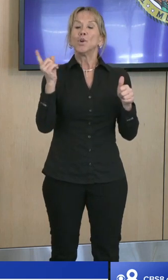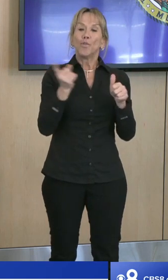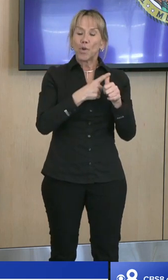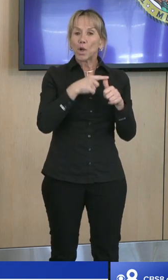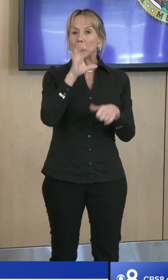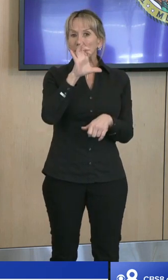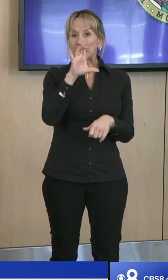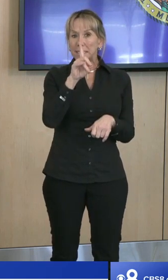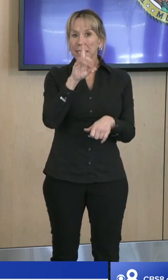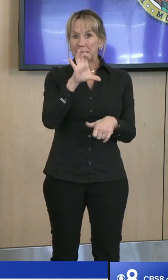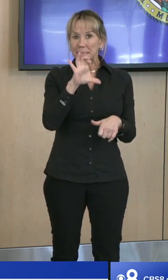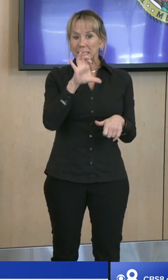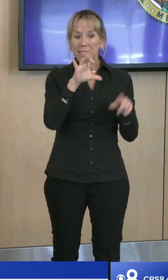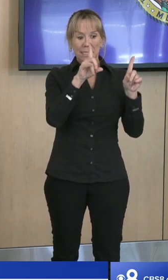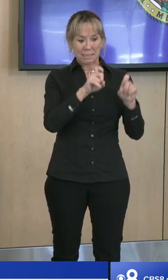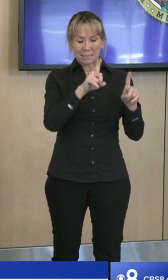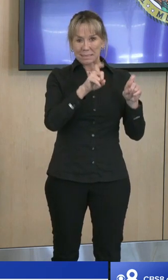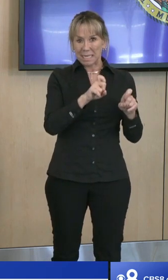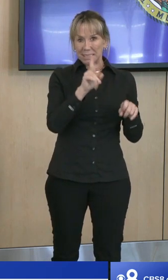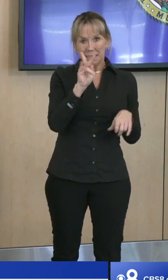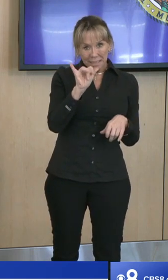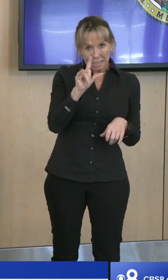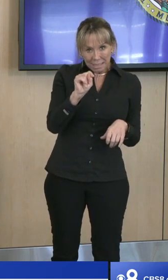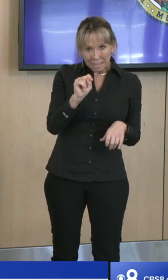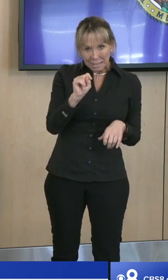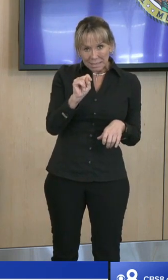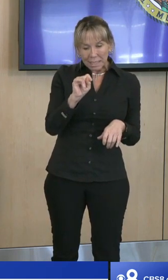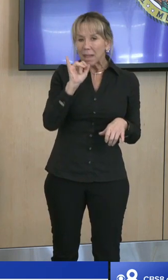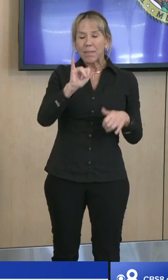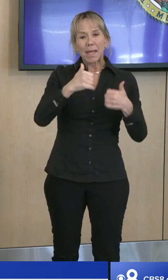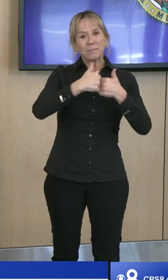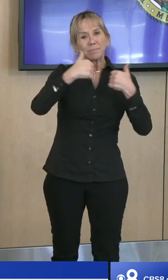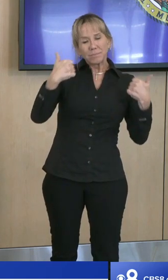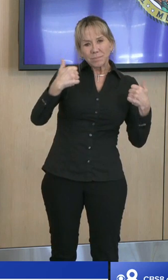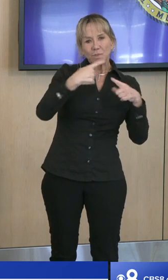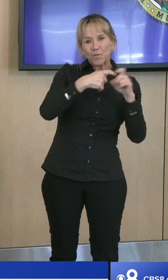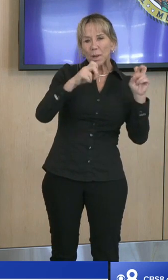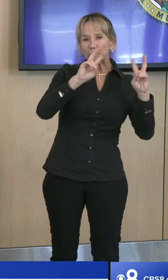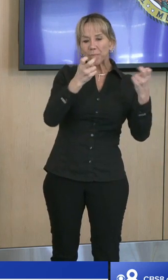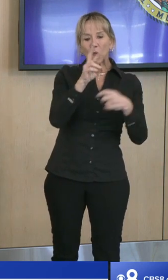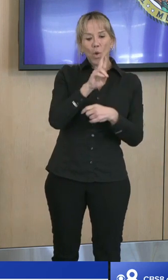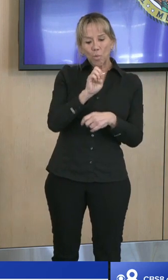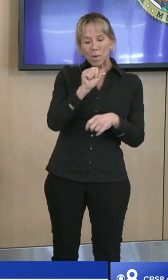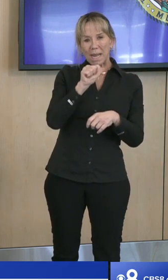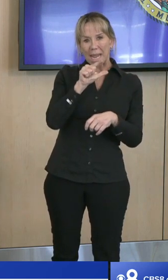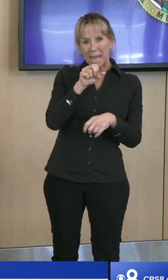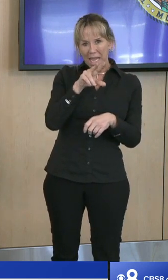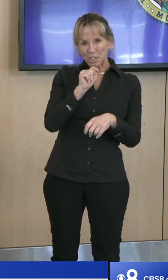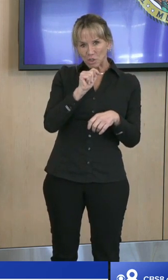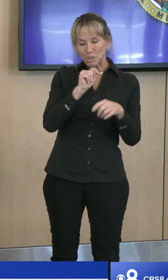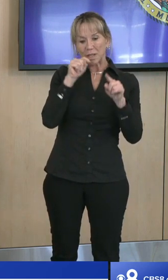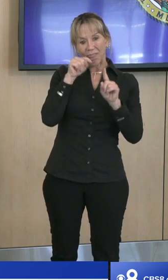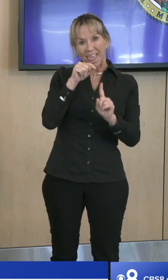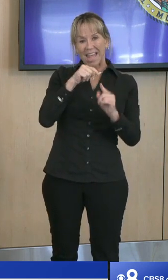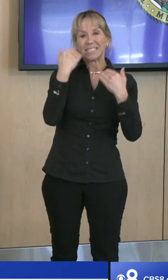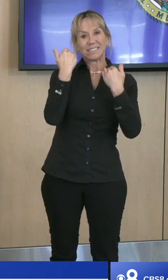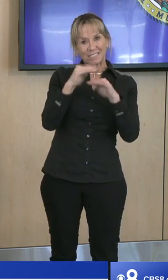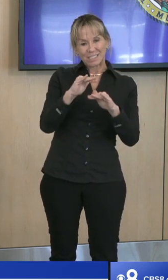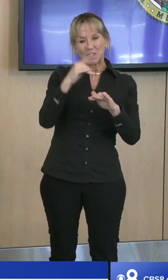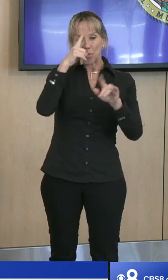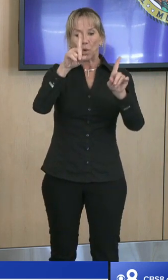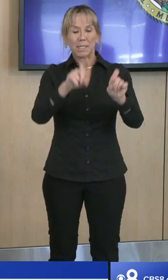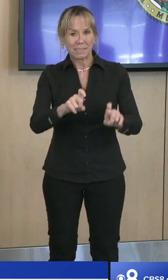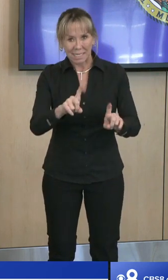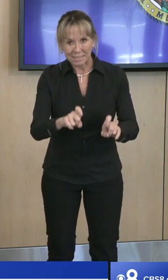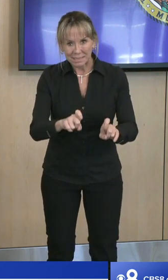CDC test kits that comes separate from the reagent, which has been a rate limiting step for conducting